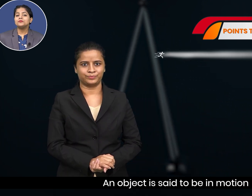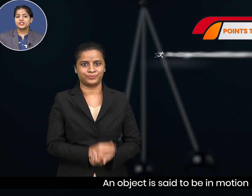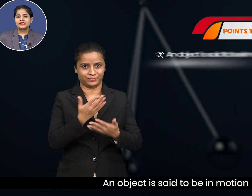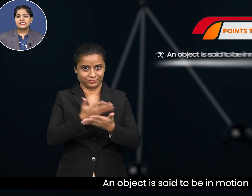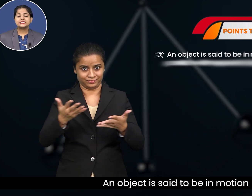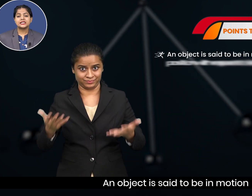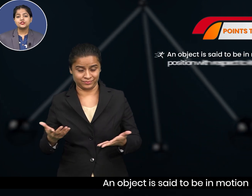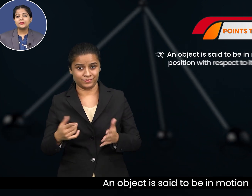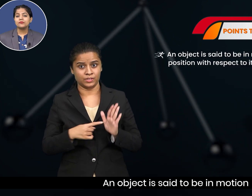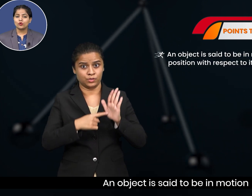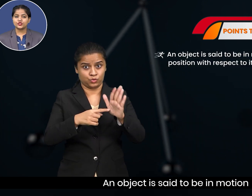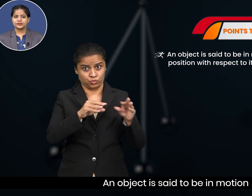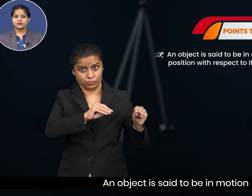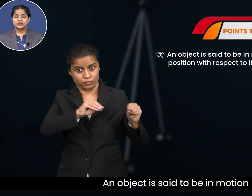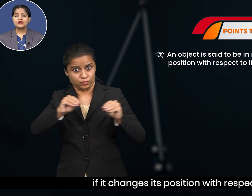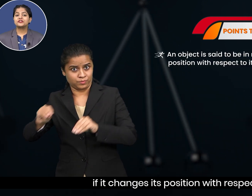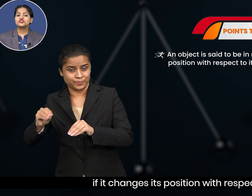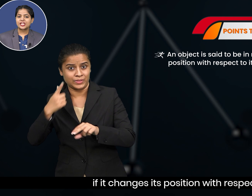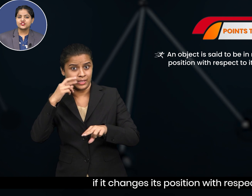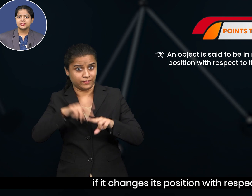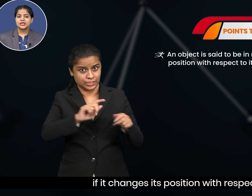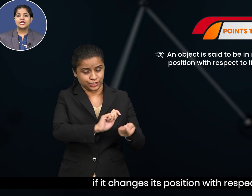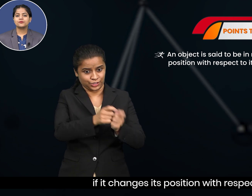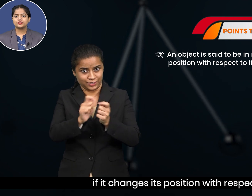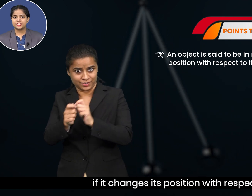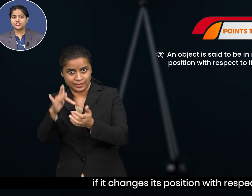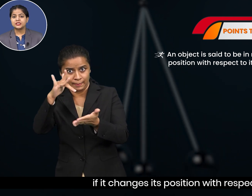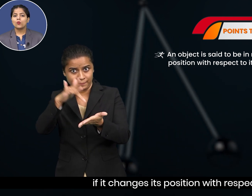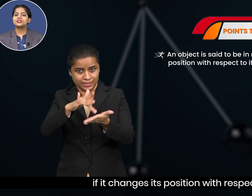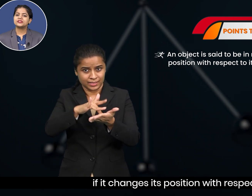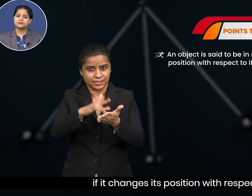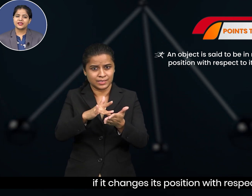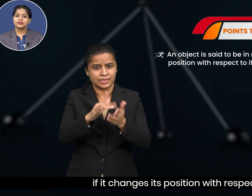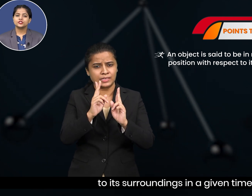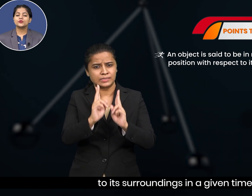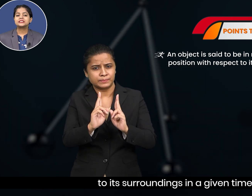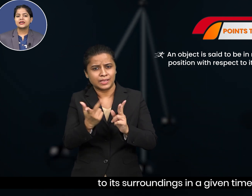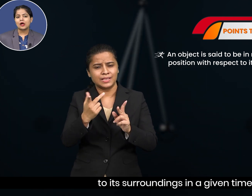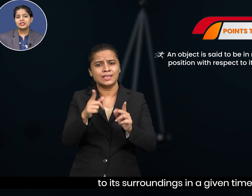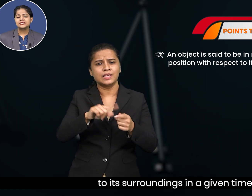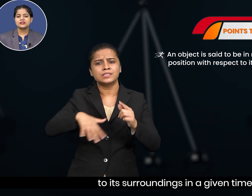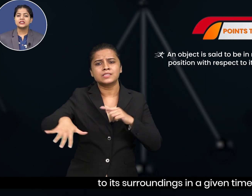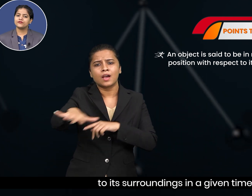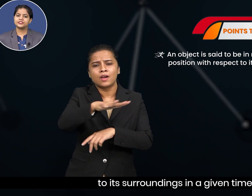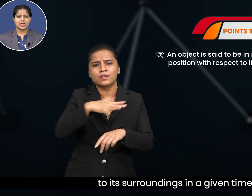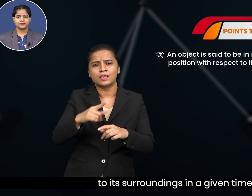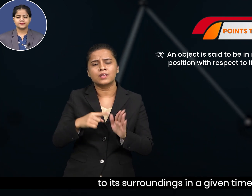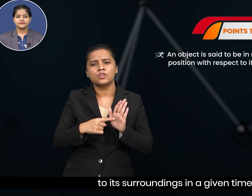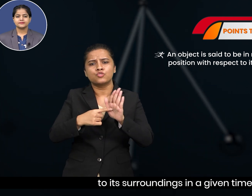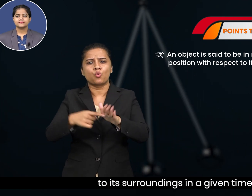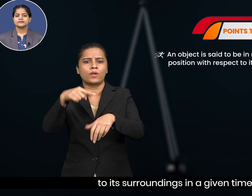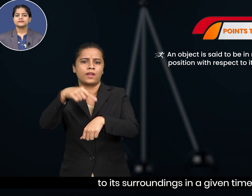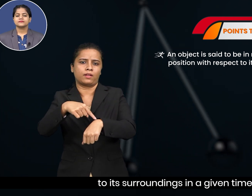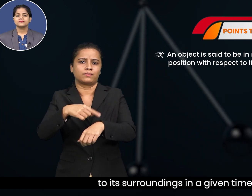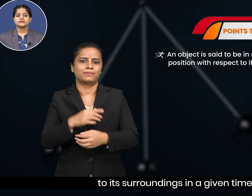An object is said to be in motion if it changes its position with respect to its surroundings in a given time.